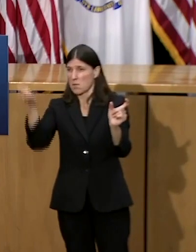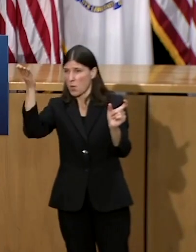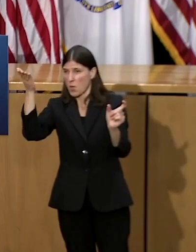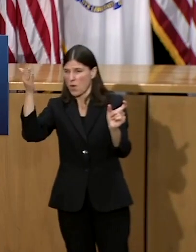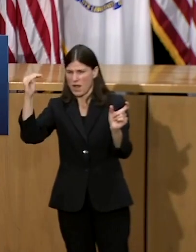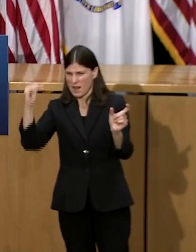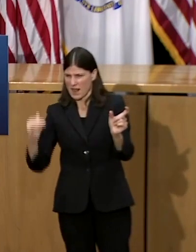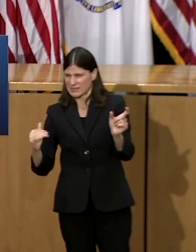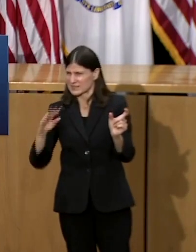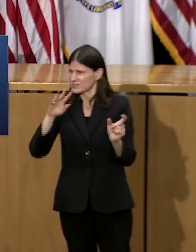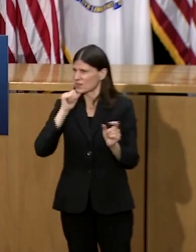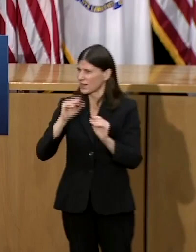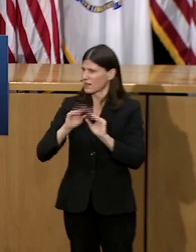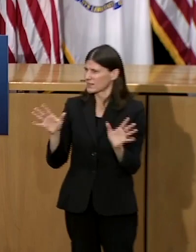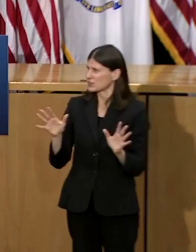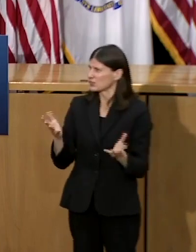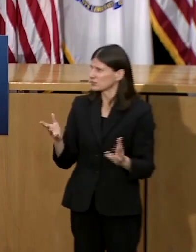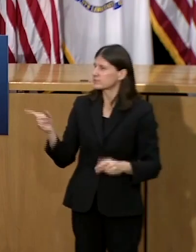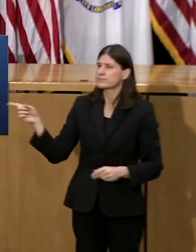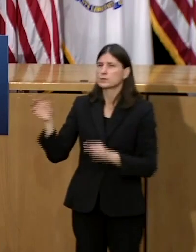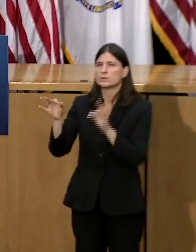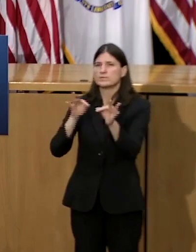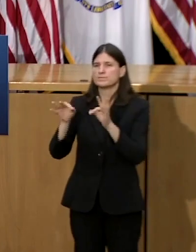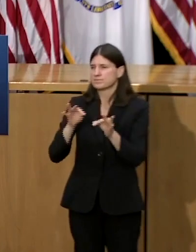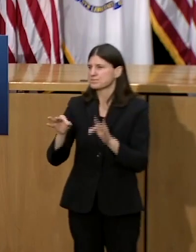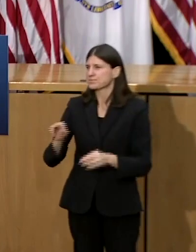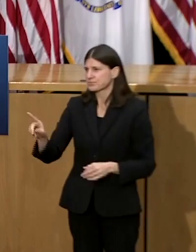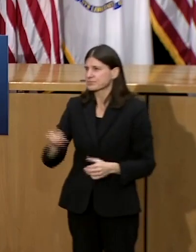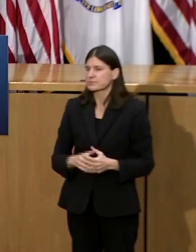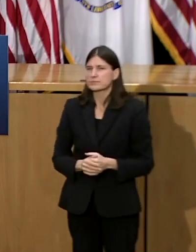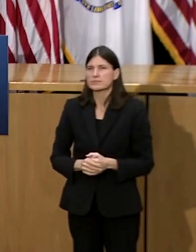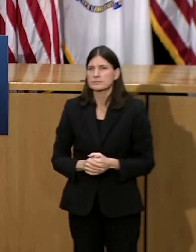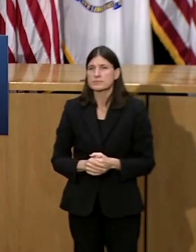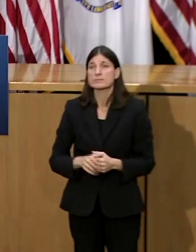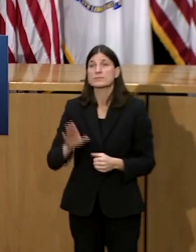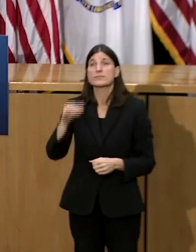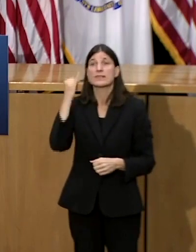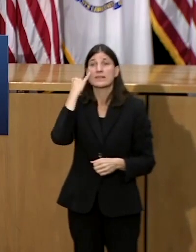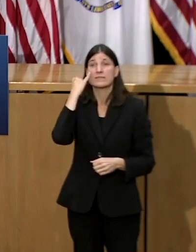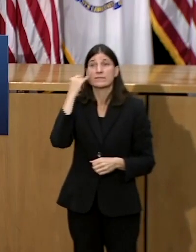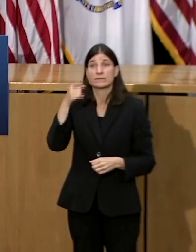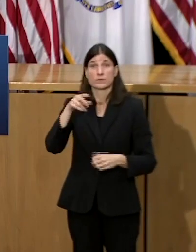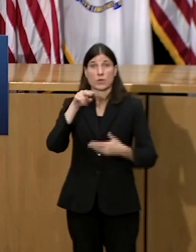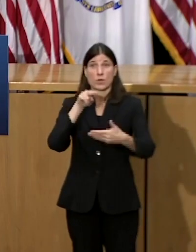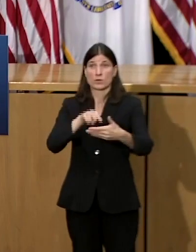lot of the data that's out there across the country, one of the main ways